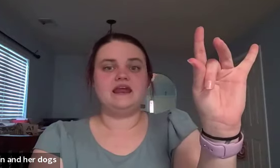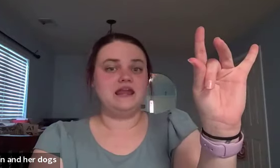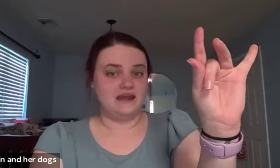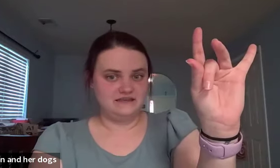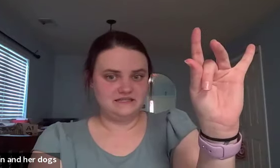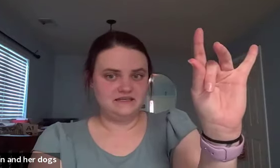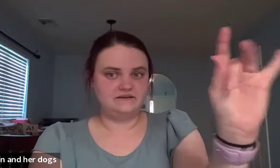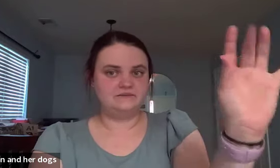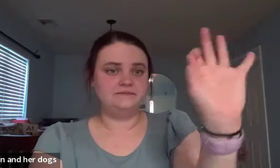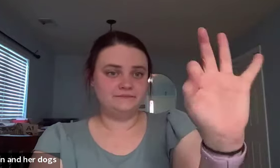Then 19.